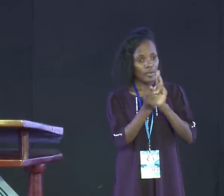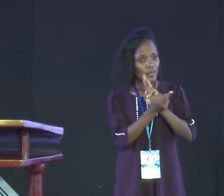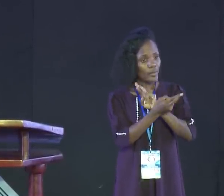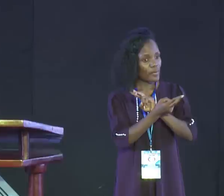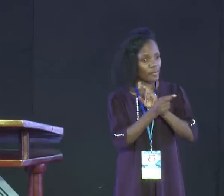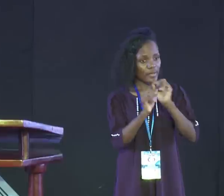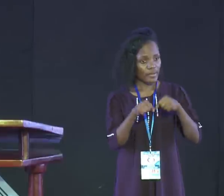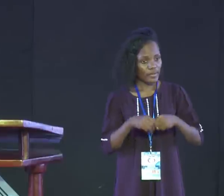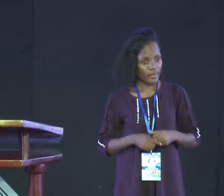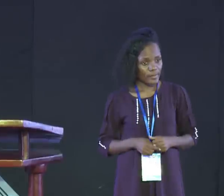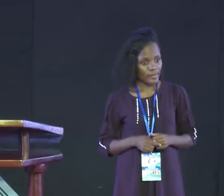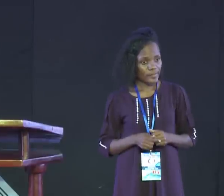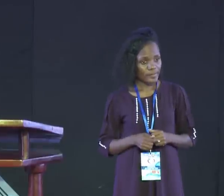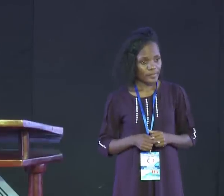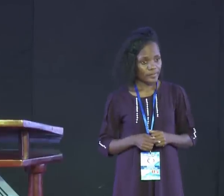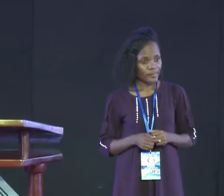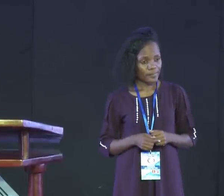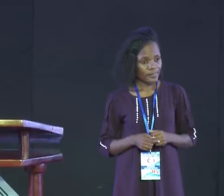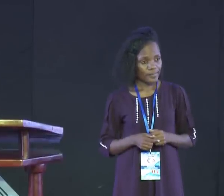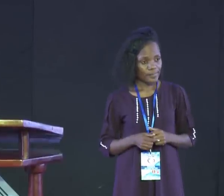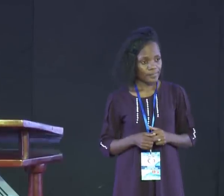is the one that repents.